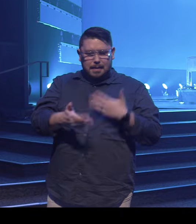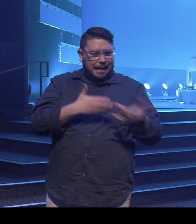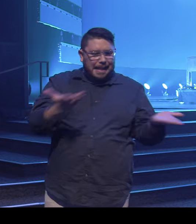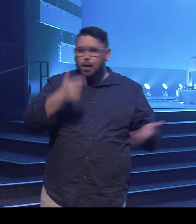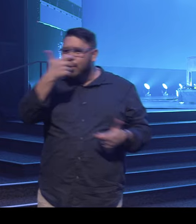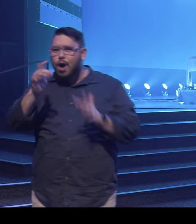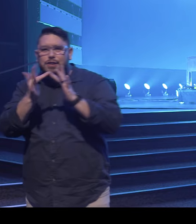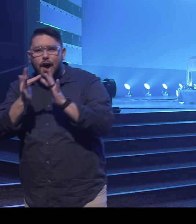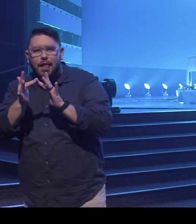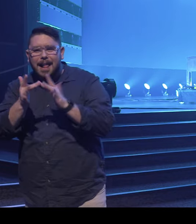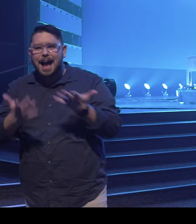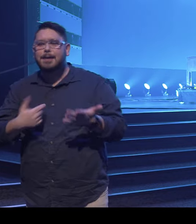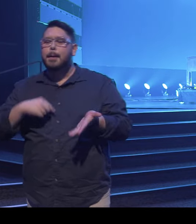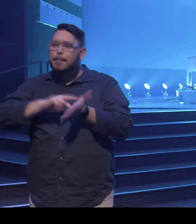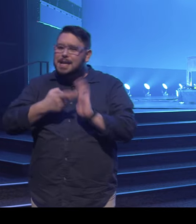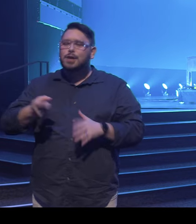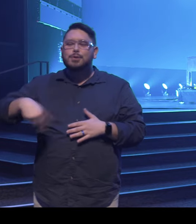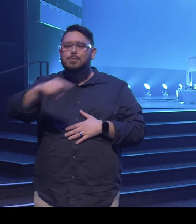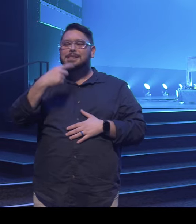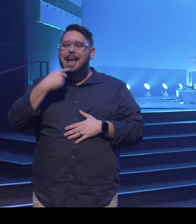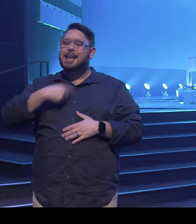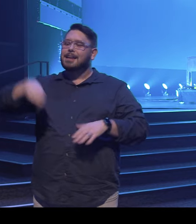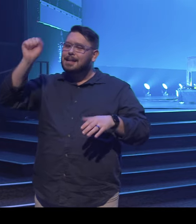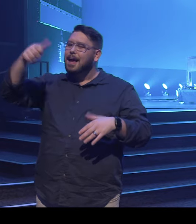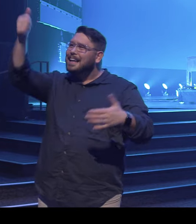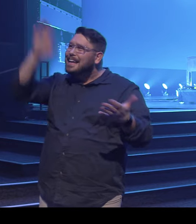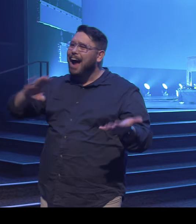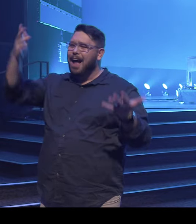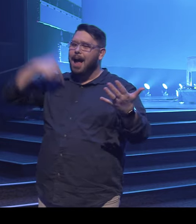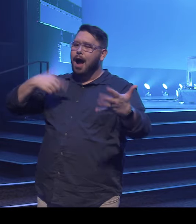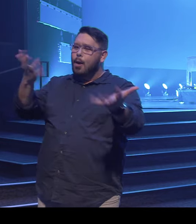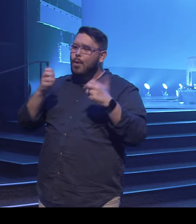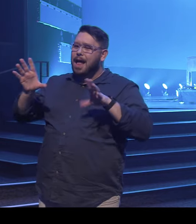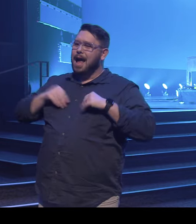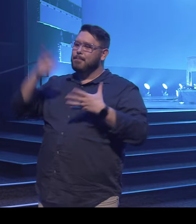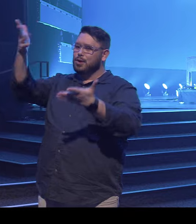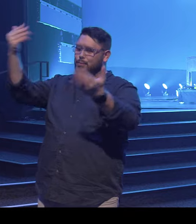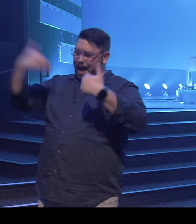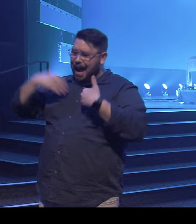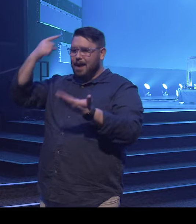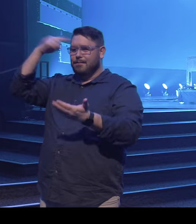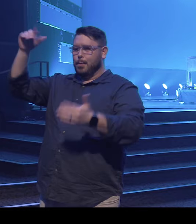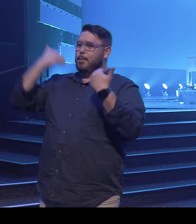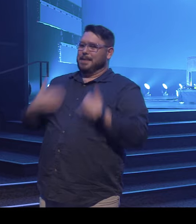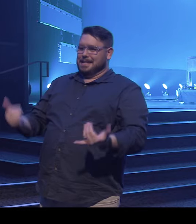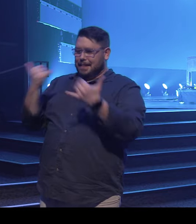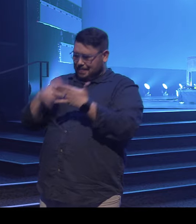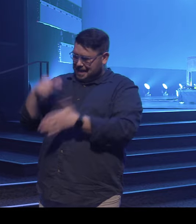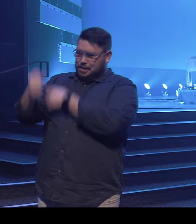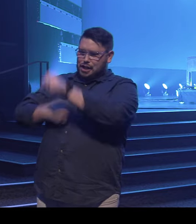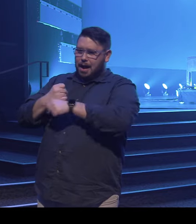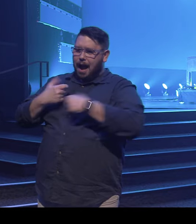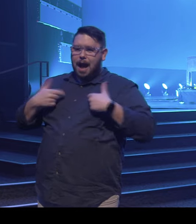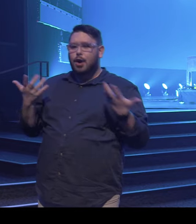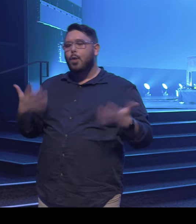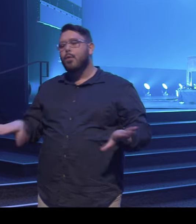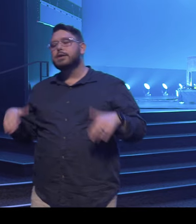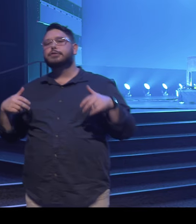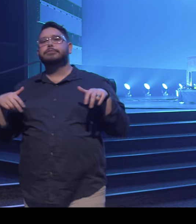you're saying, "God, I want to receive everything that you have for me this year. God, I don't want to just watch life